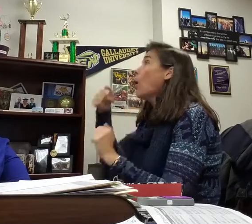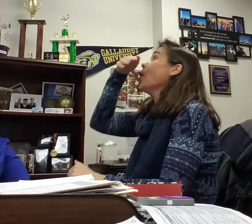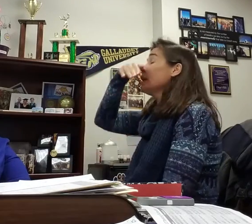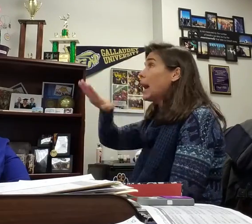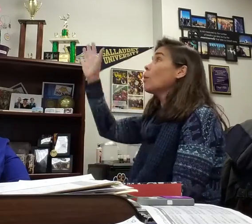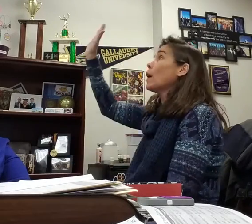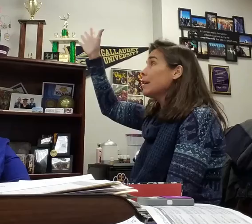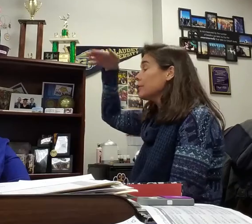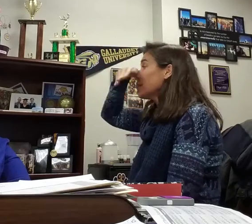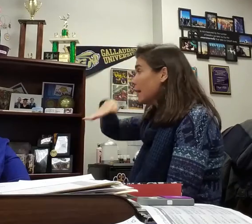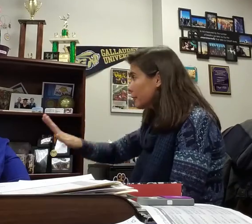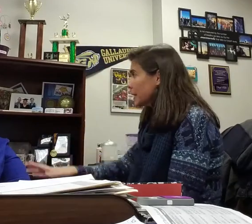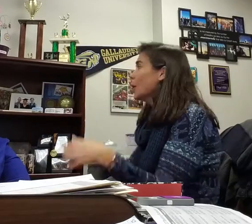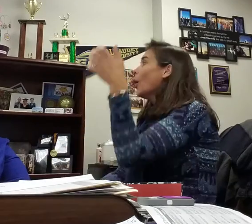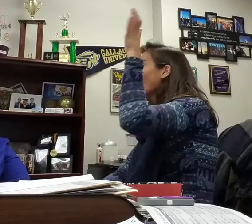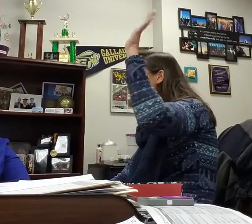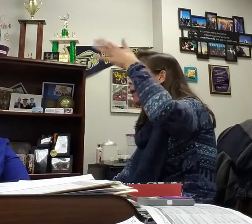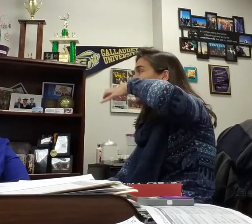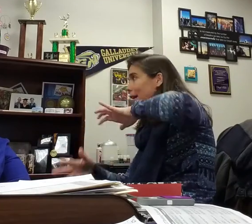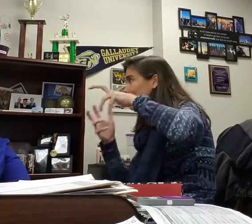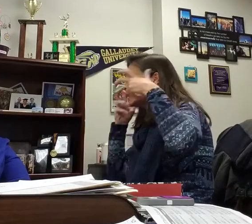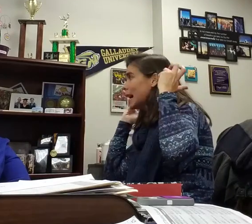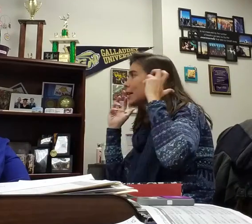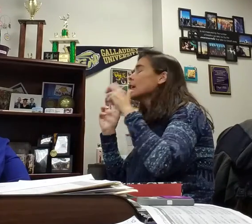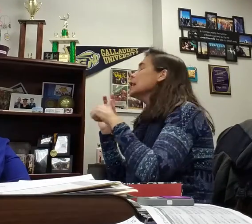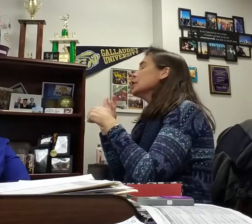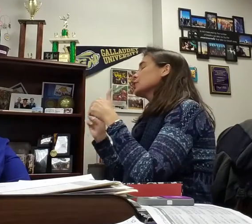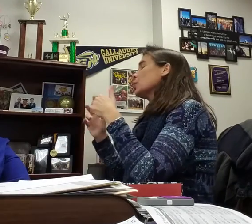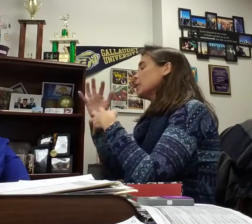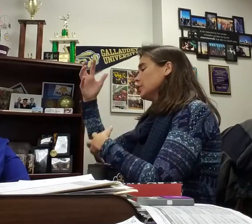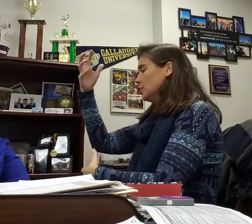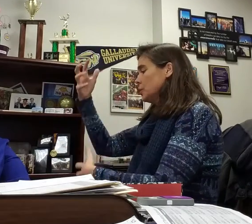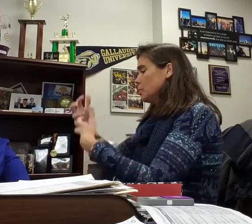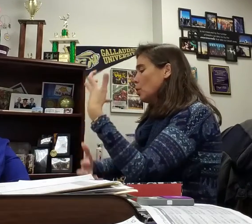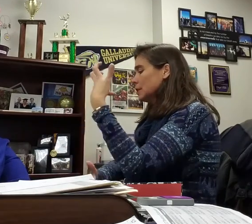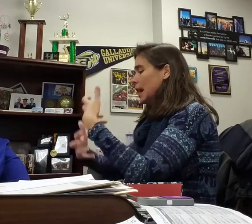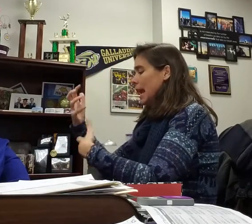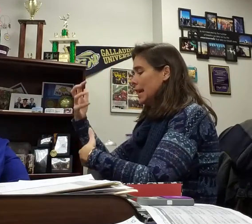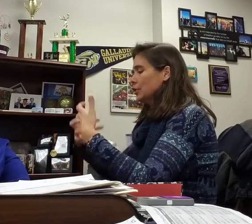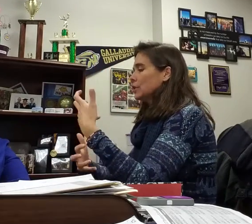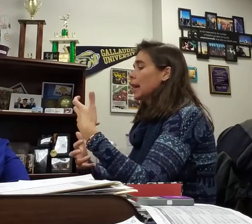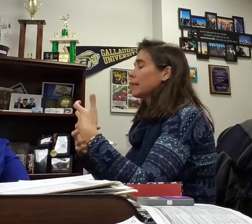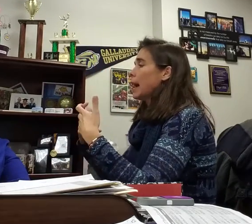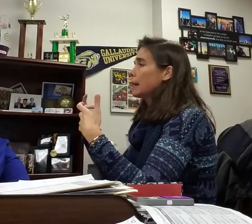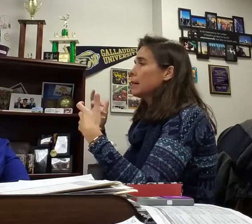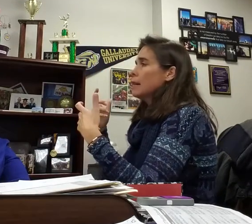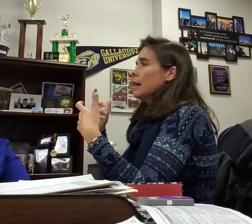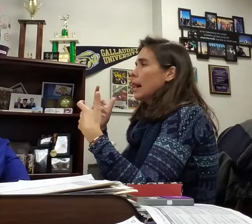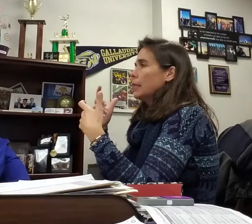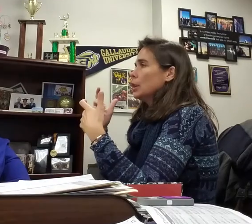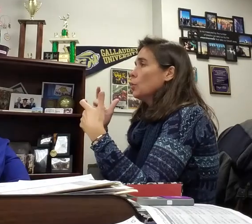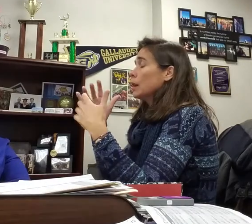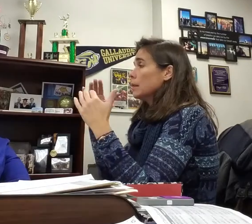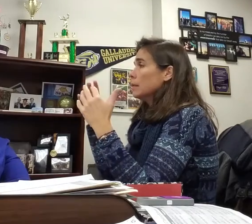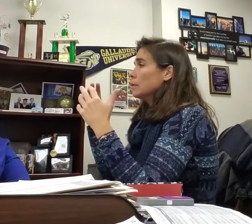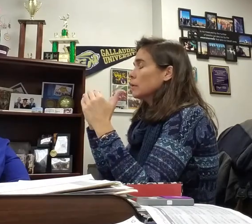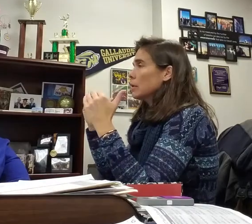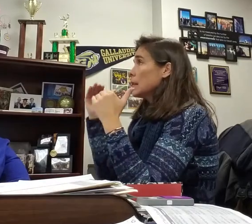oh yeah, wave to the elephant. Oh yeah, wave to the tiger. So when you're doing multi-ages like that, I think you want to